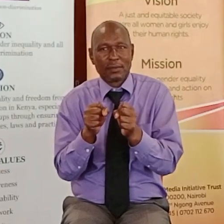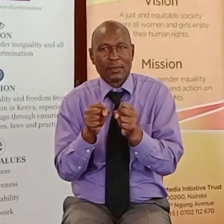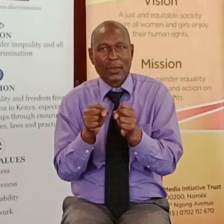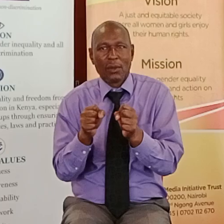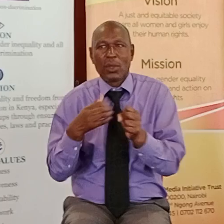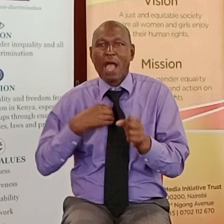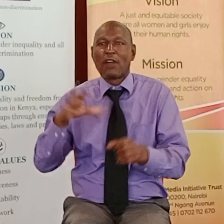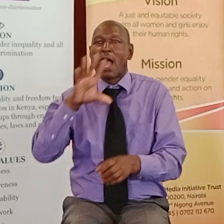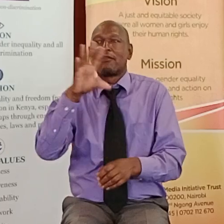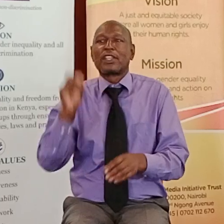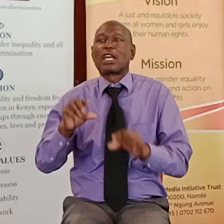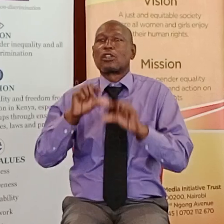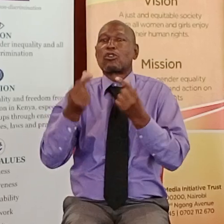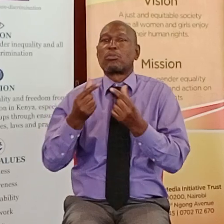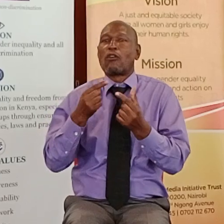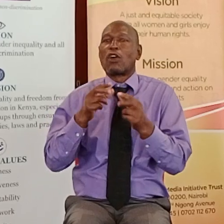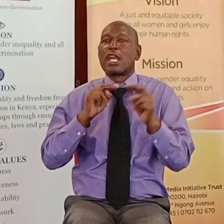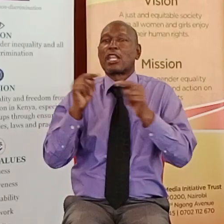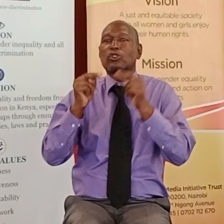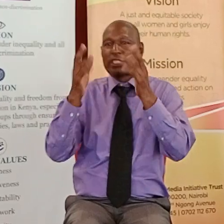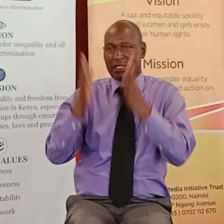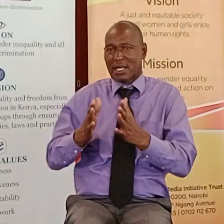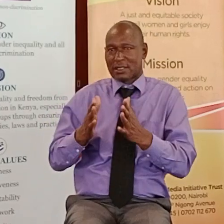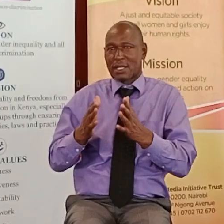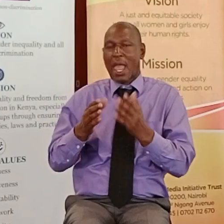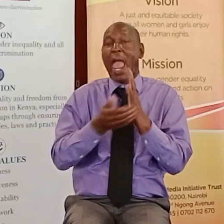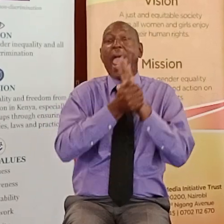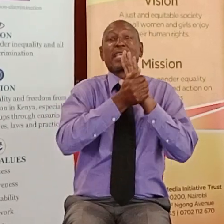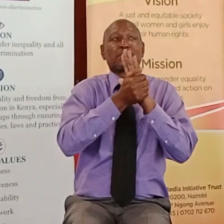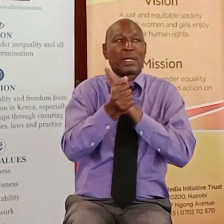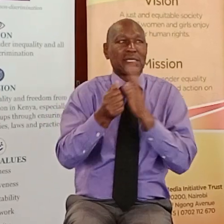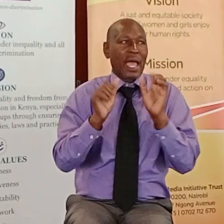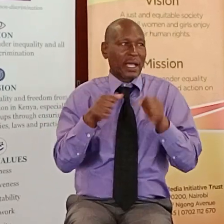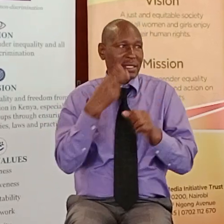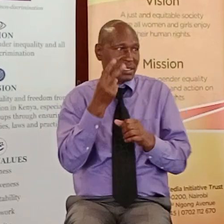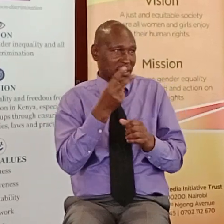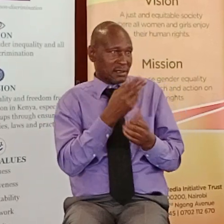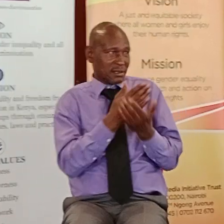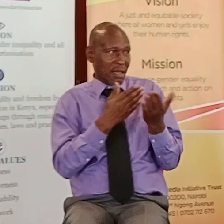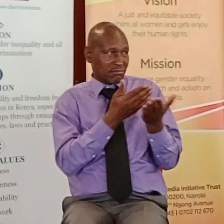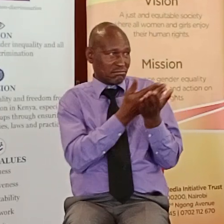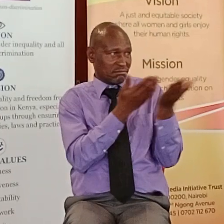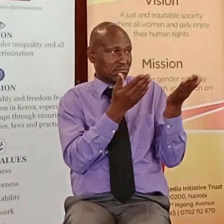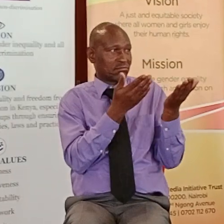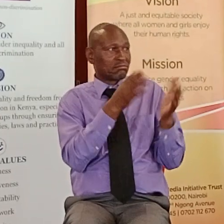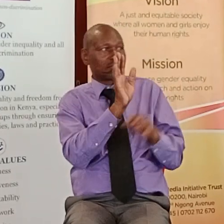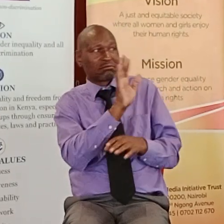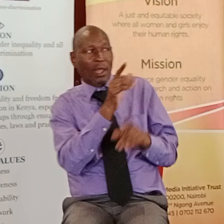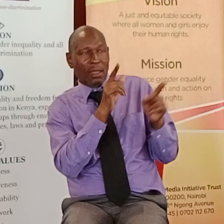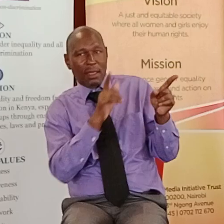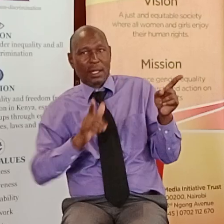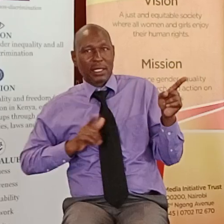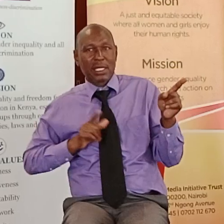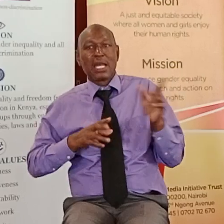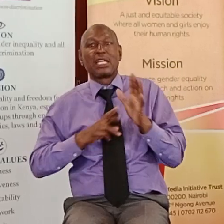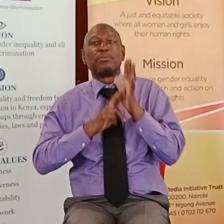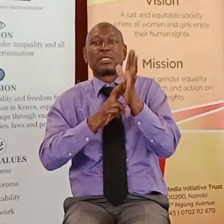of negotiators, expert support, and I can see Lynn there, you can wave. She's representing Agnes.